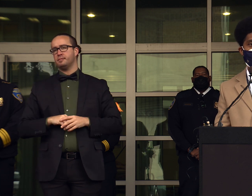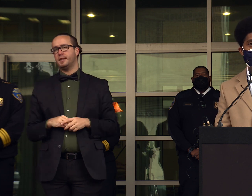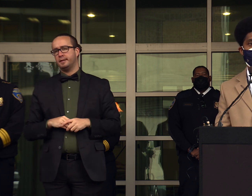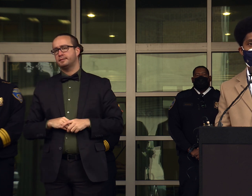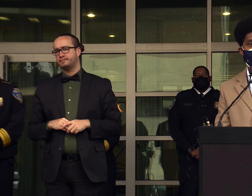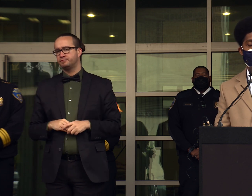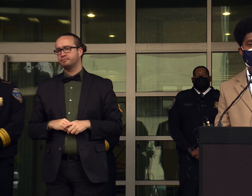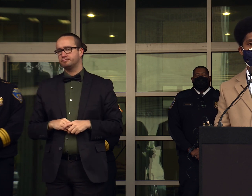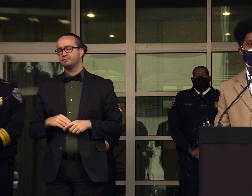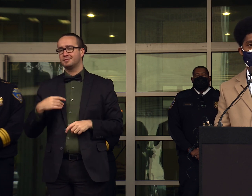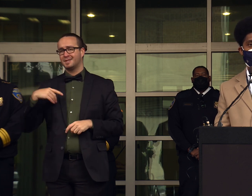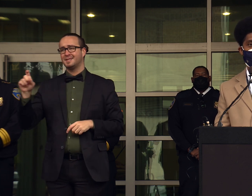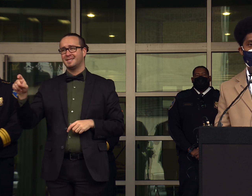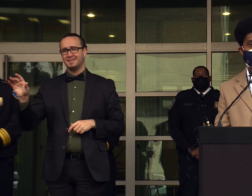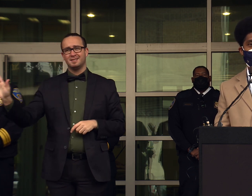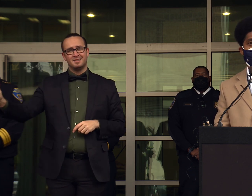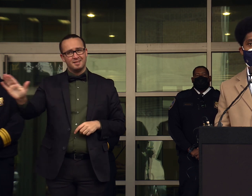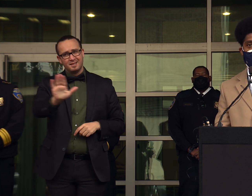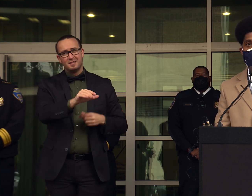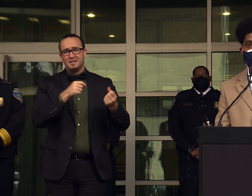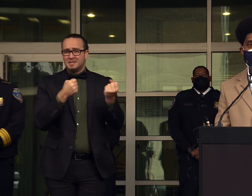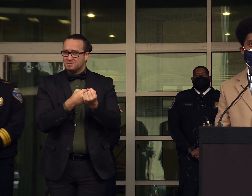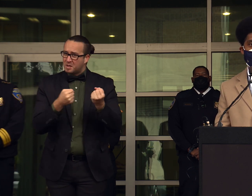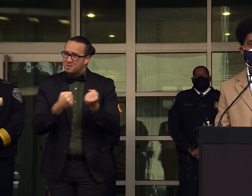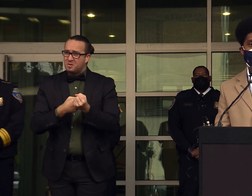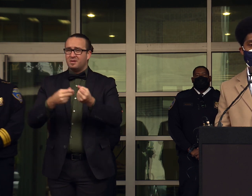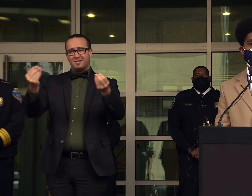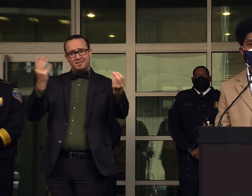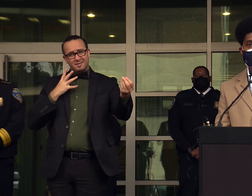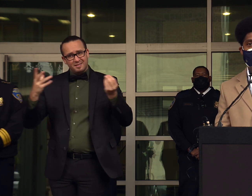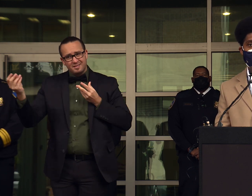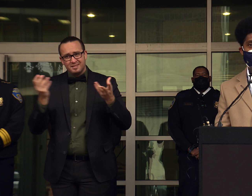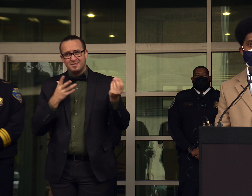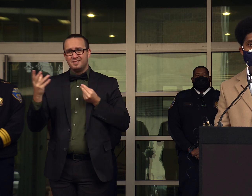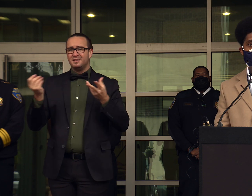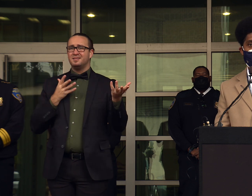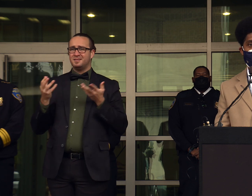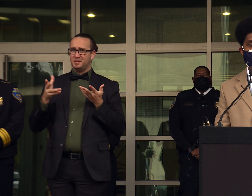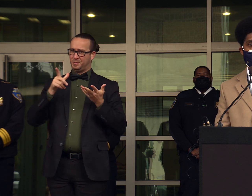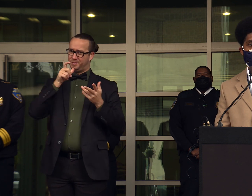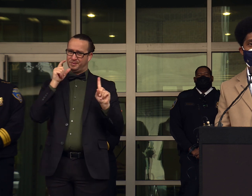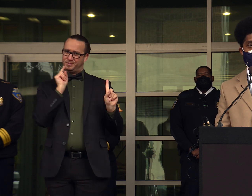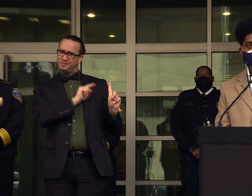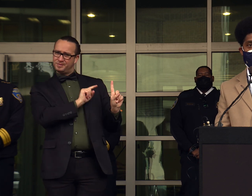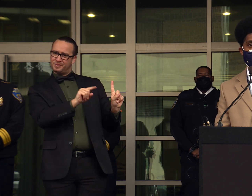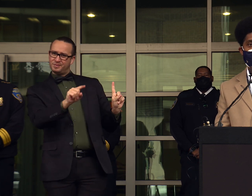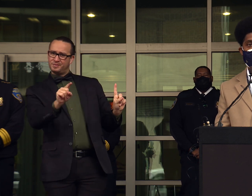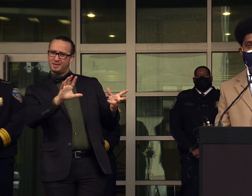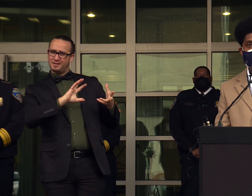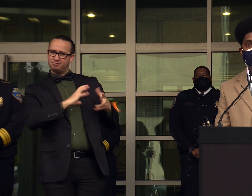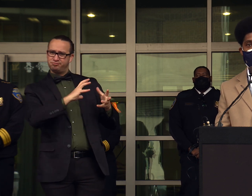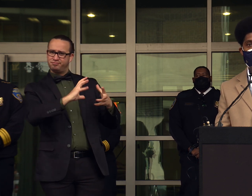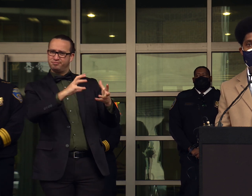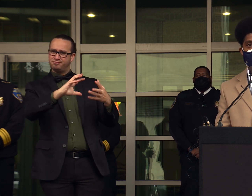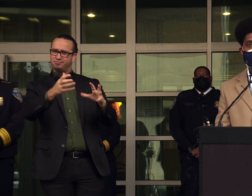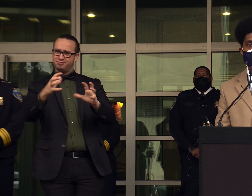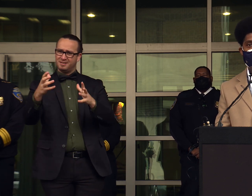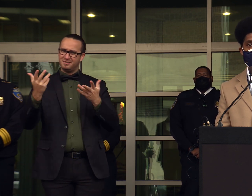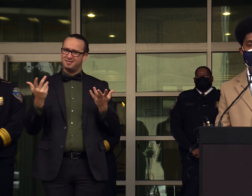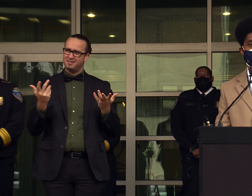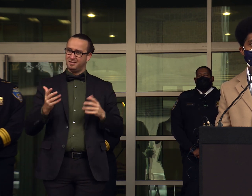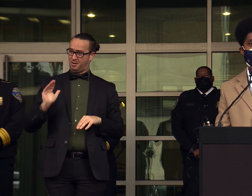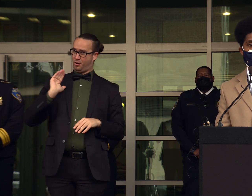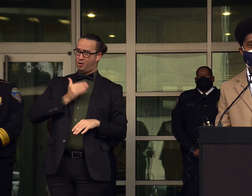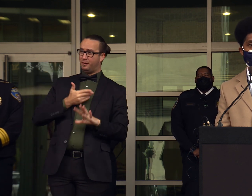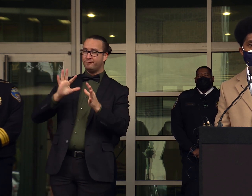we also need folks to understand how important this is. And we will not allow our family members, our friends who have been victimized